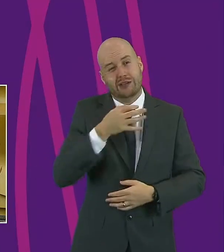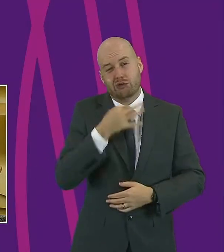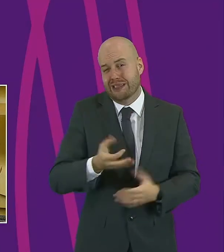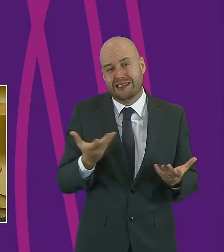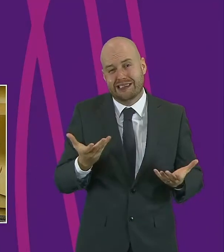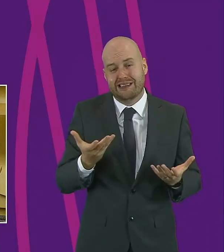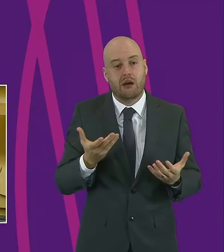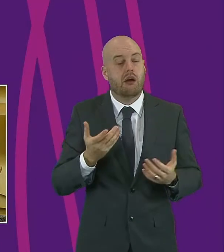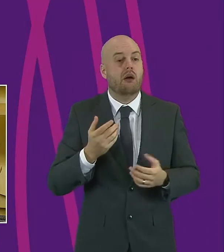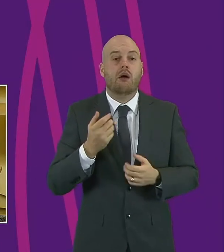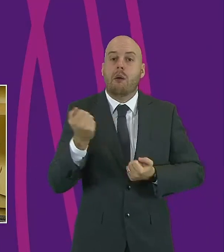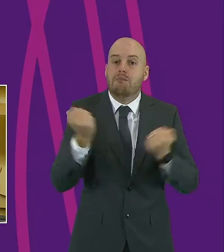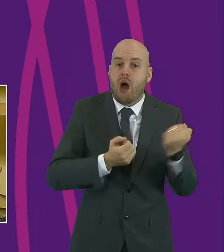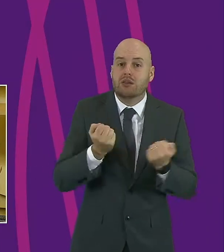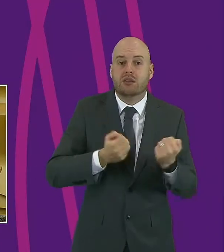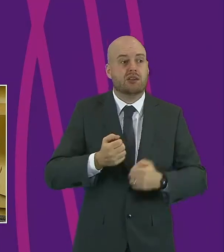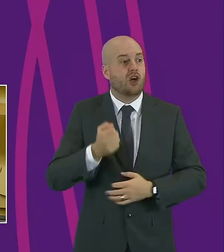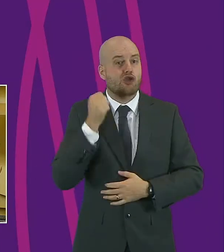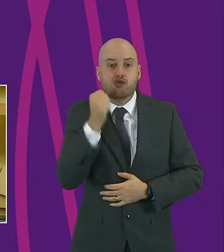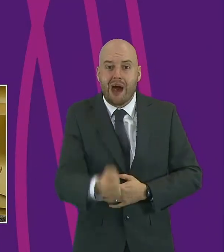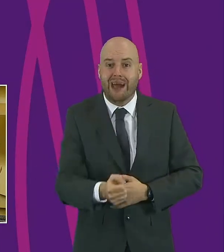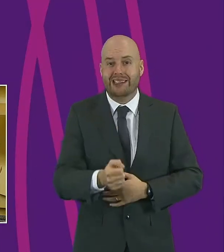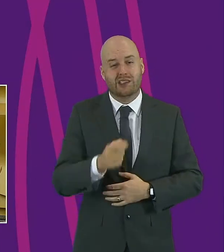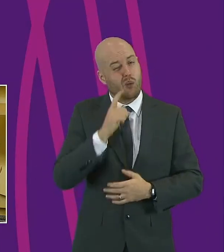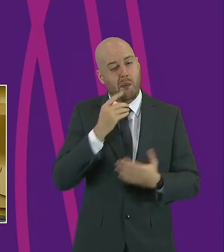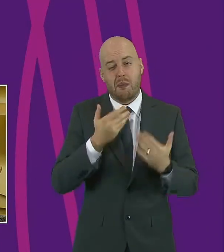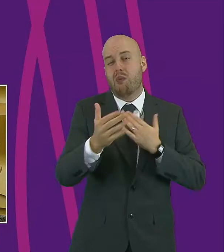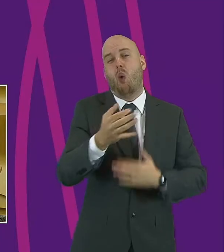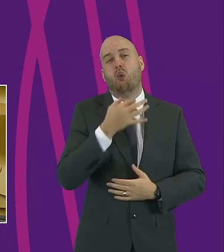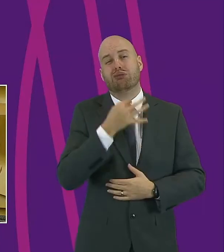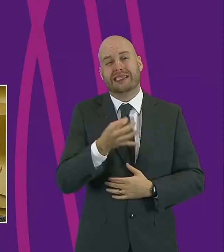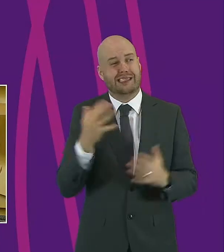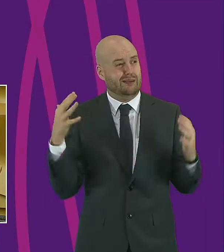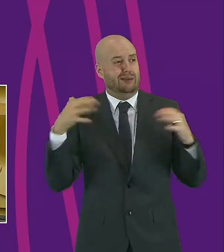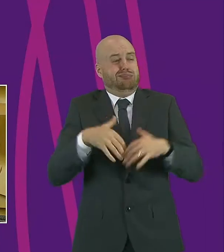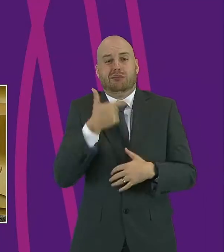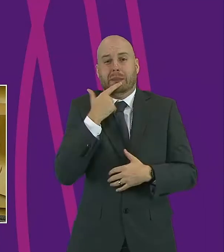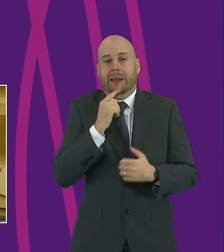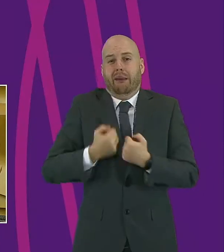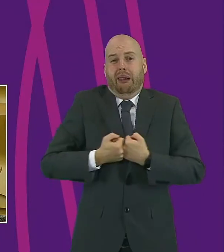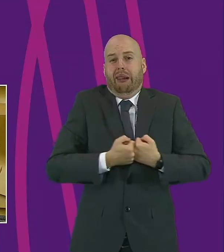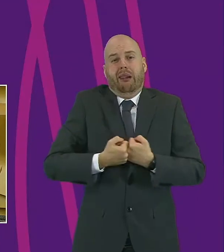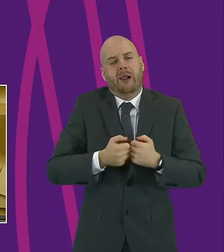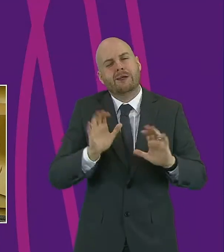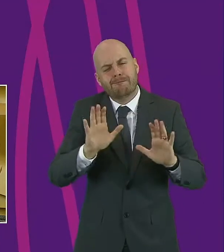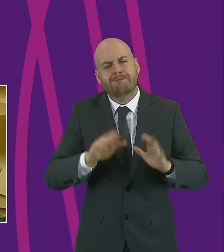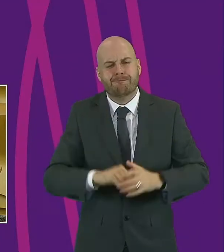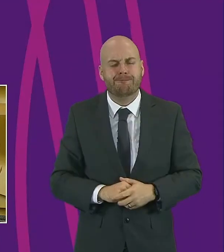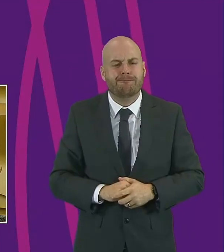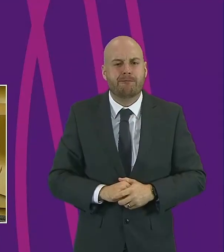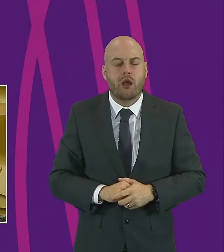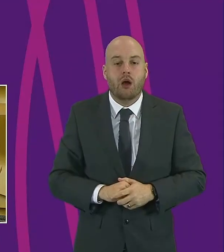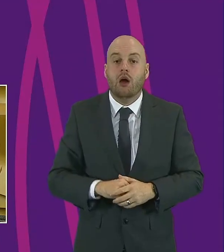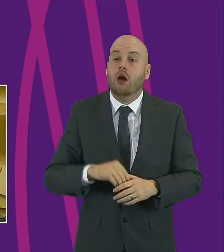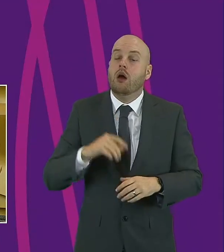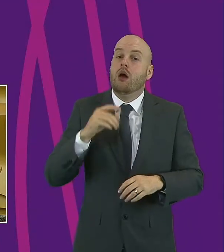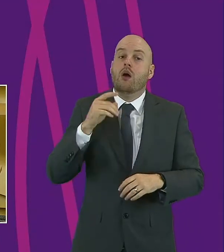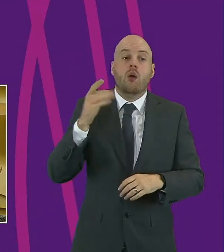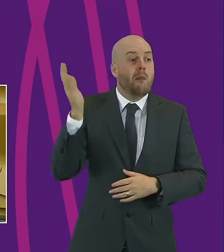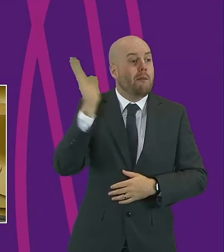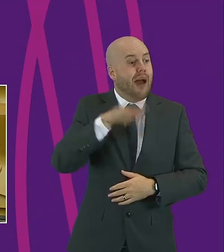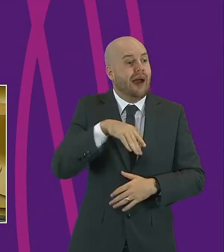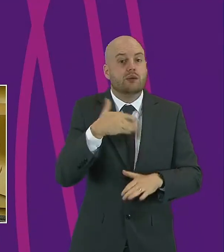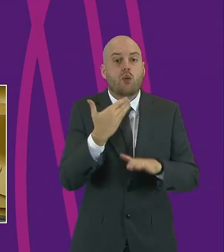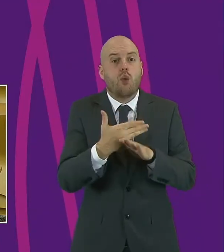and increase transmission risks there too. Our conclusion, therefore, is that a return to working in offices, unless that work is essential